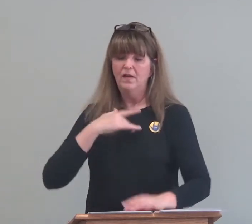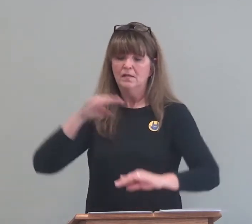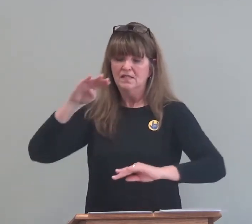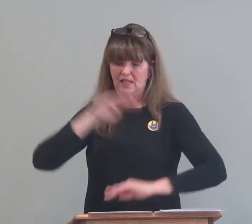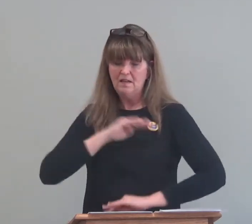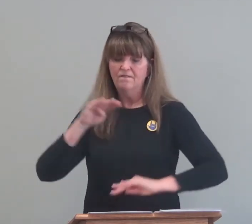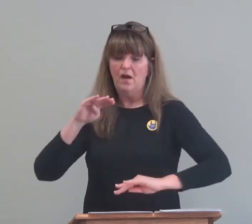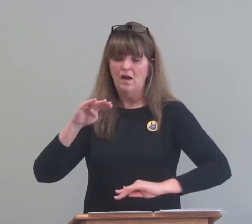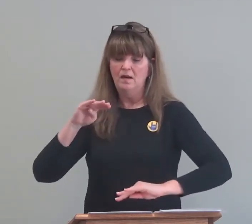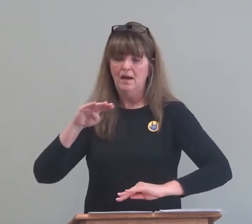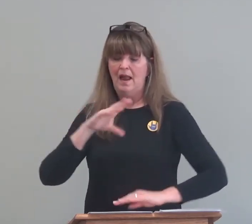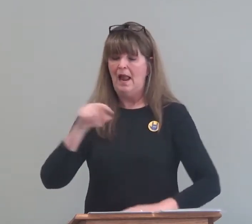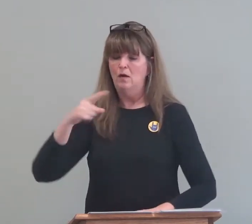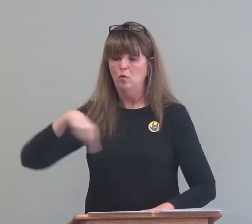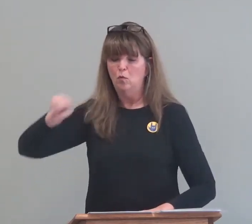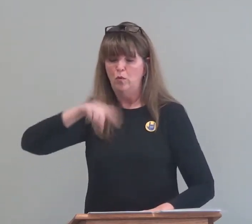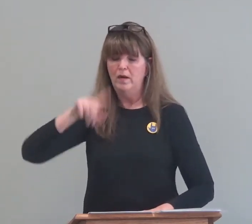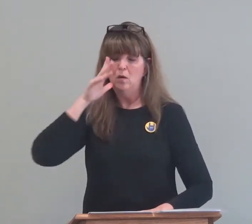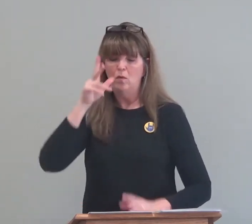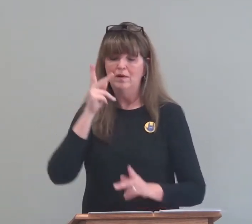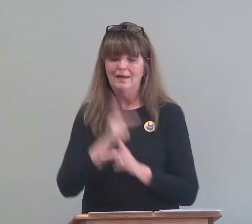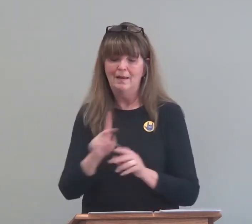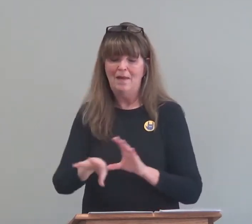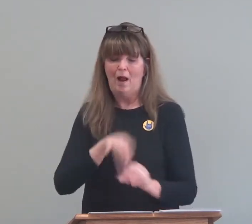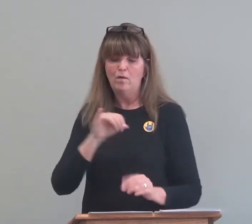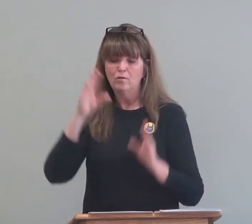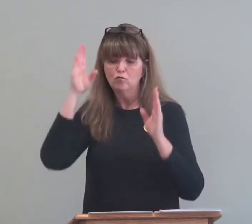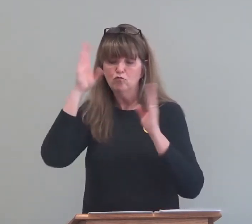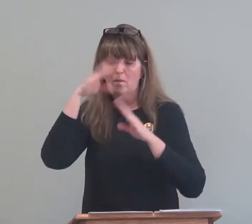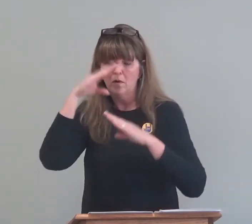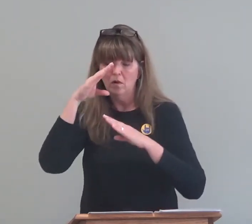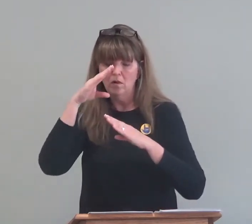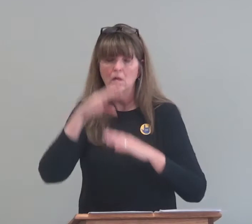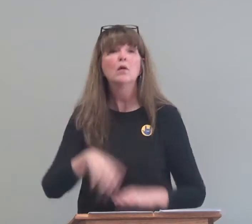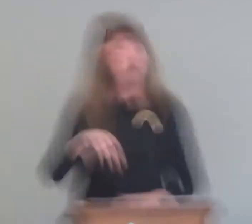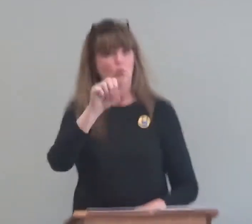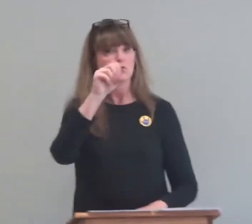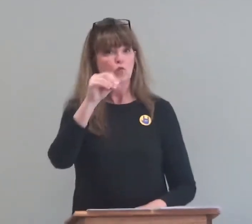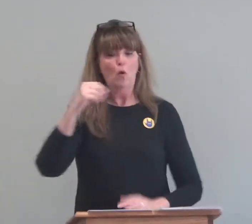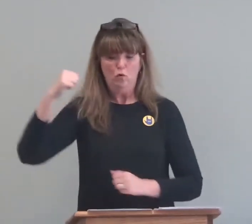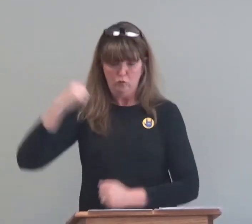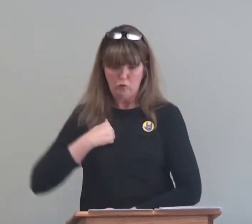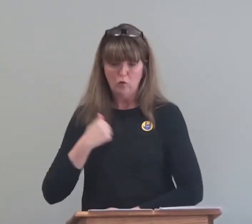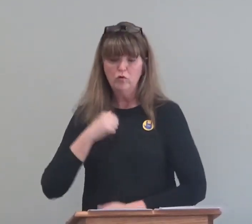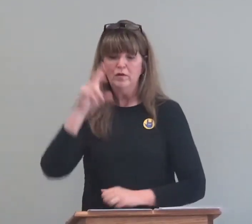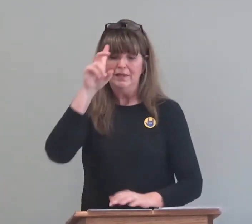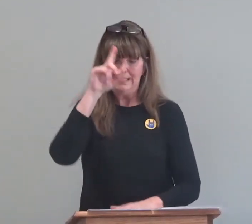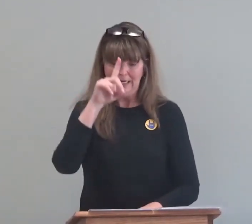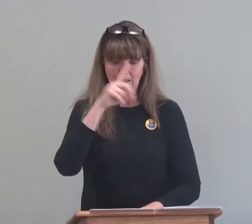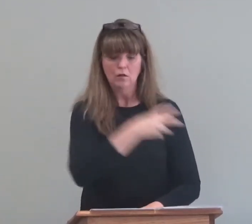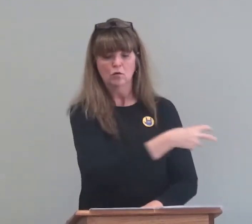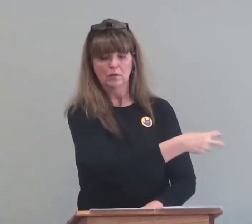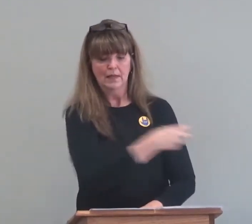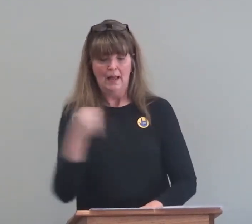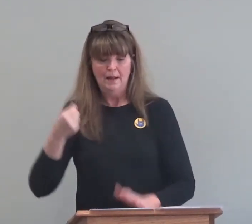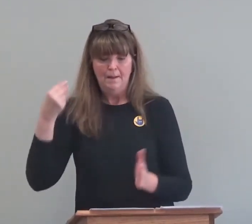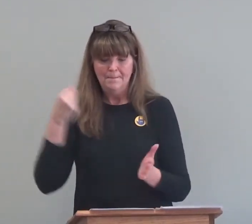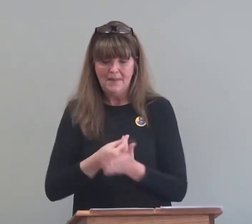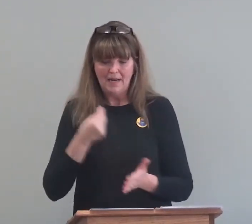governor, that will satisfy the governor, and we will avoid trouble. So the soldiers did take the